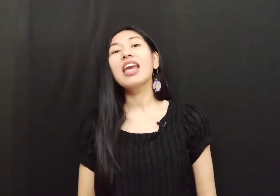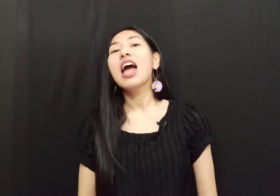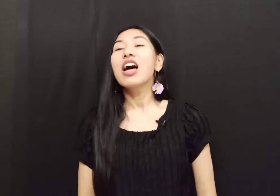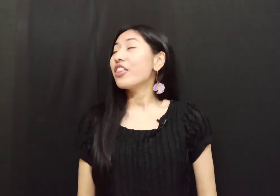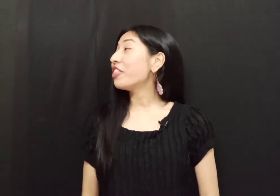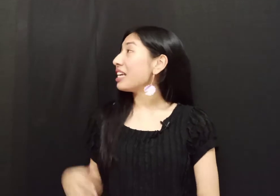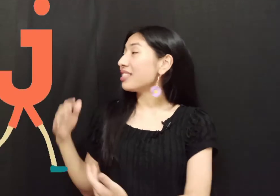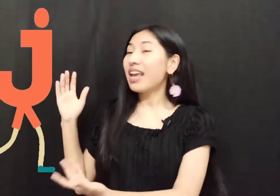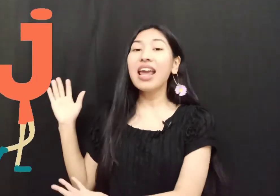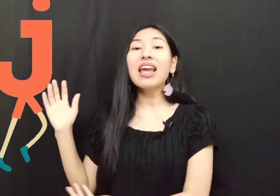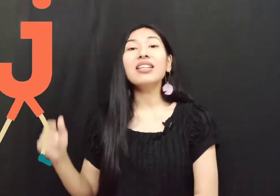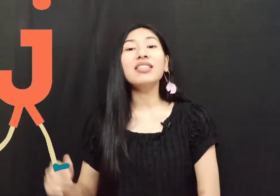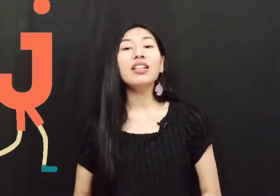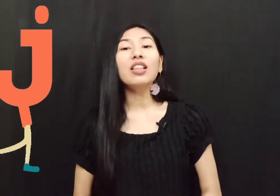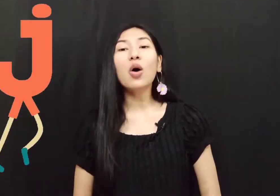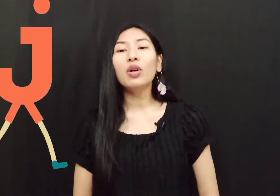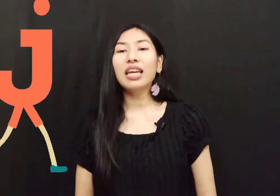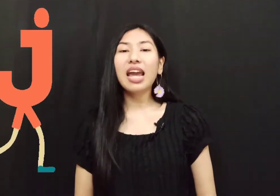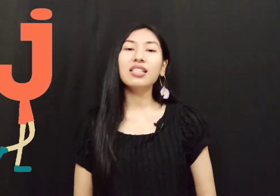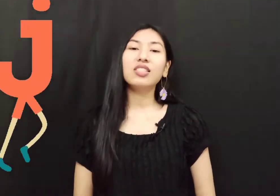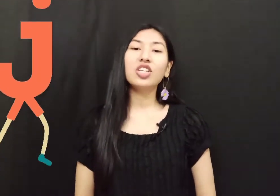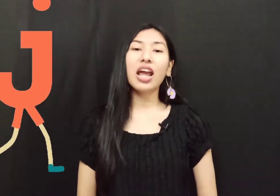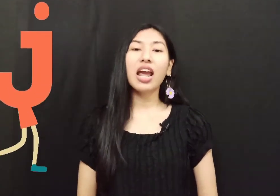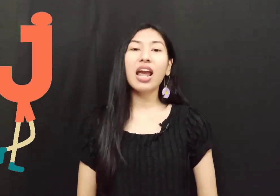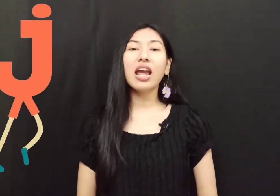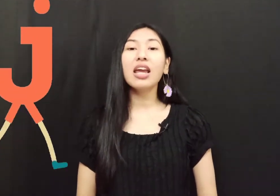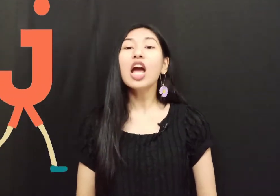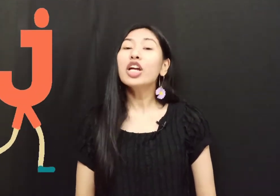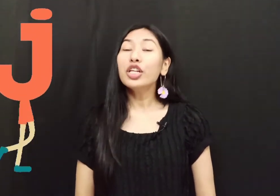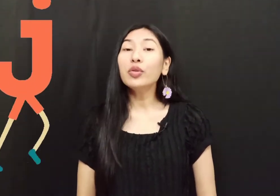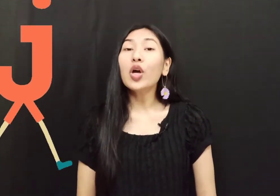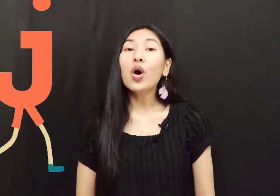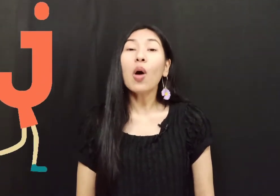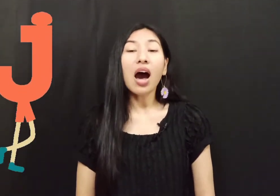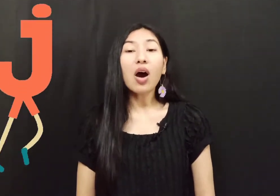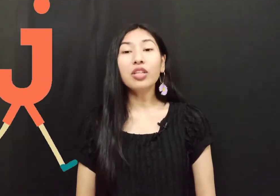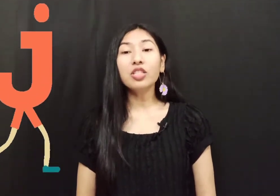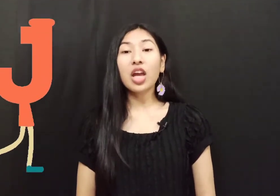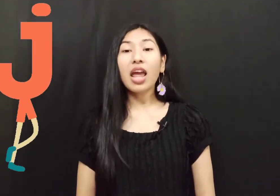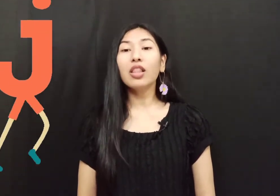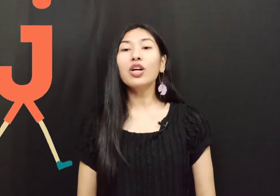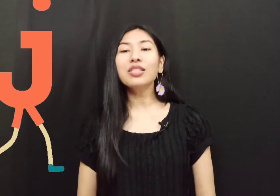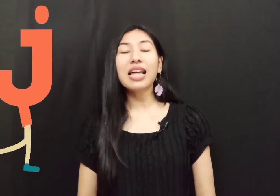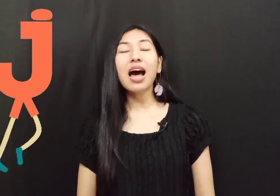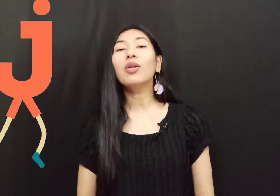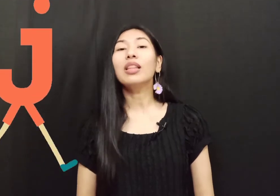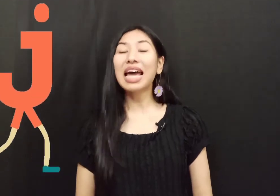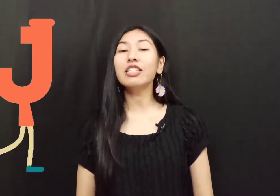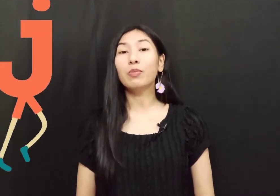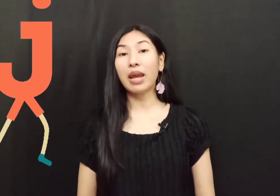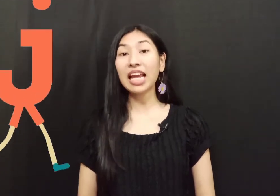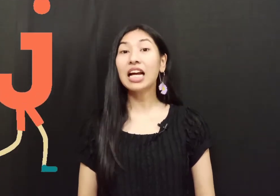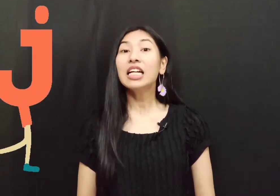J. This is the lowercase j. You know how the J looks now. Let's make